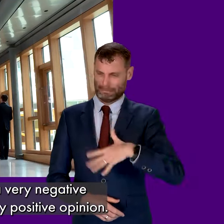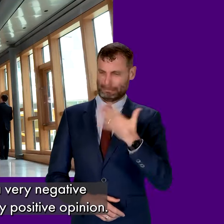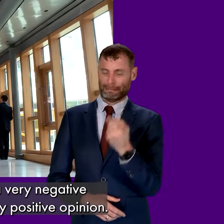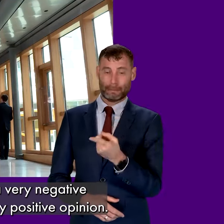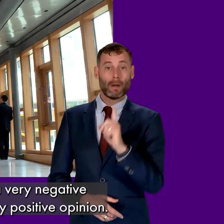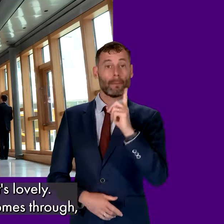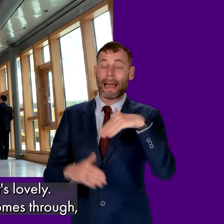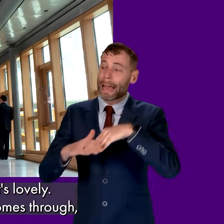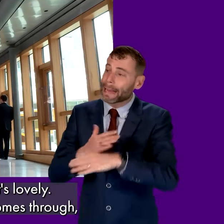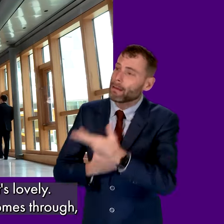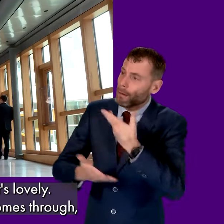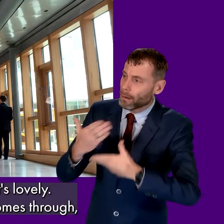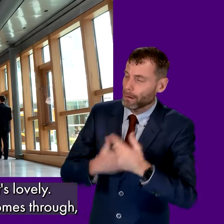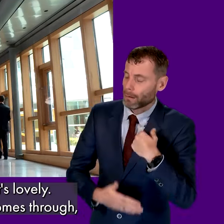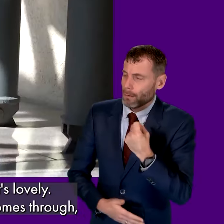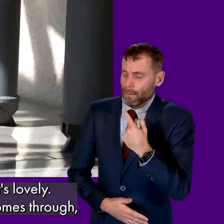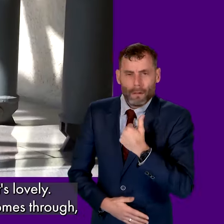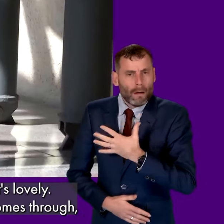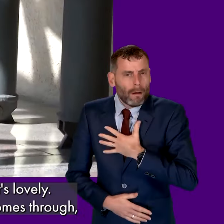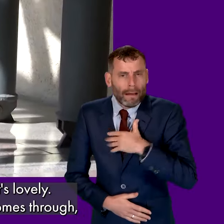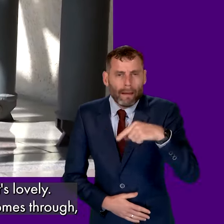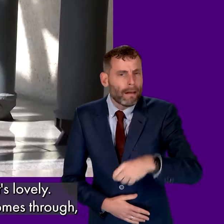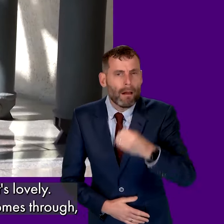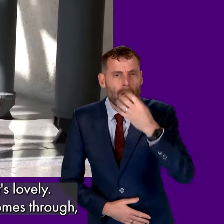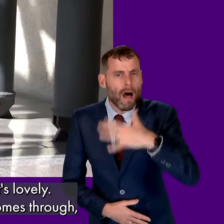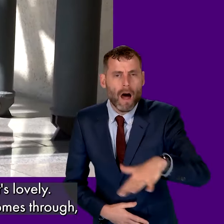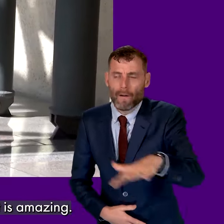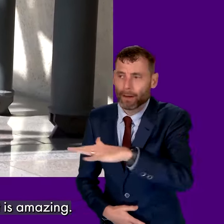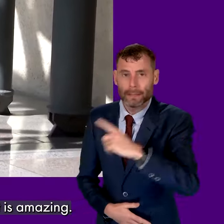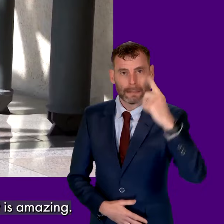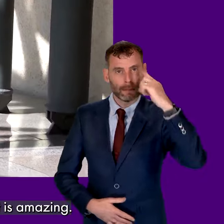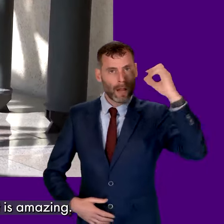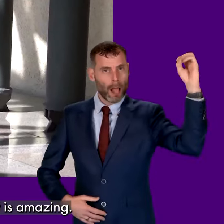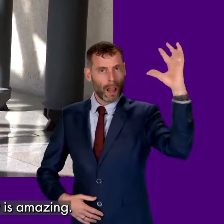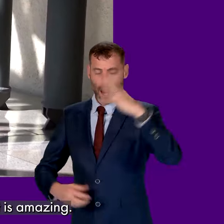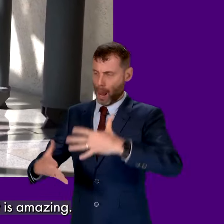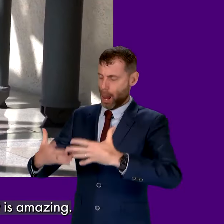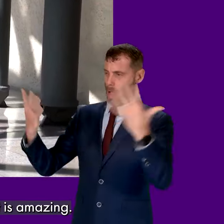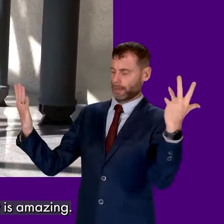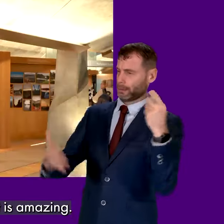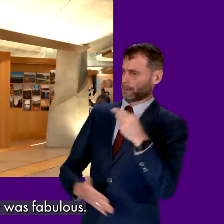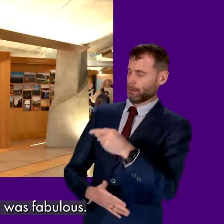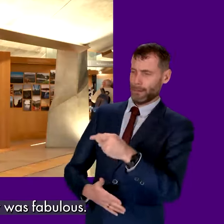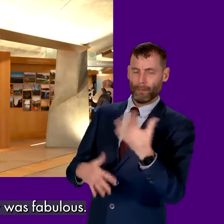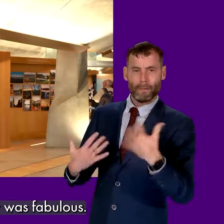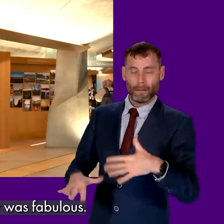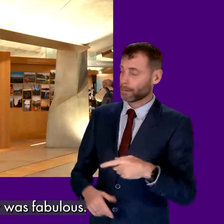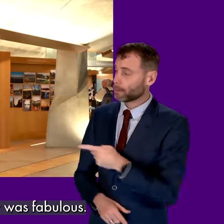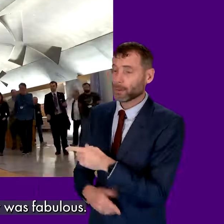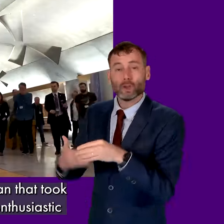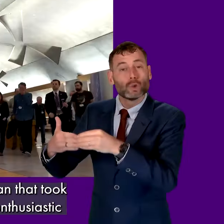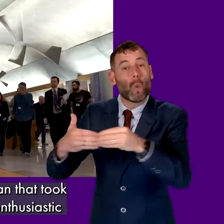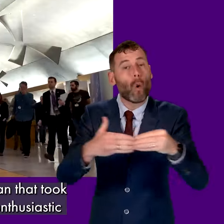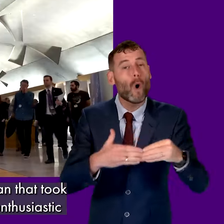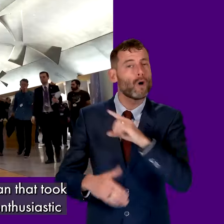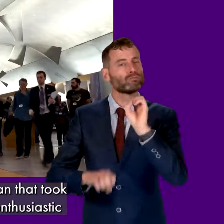positive opinion. So I think it's lovely. The light that comes through, I think the light is amazing. I thought the tour was fabulous.